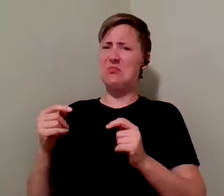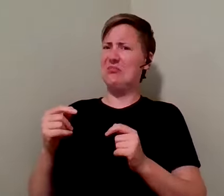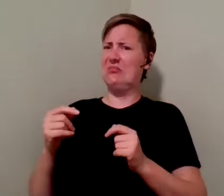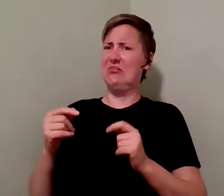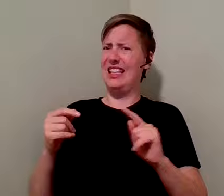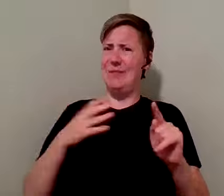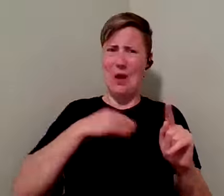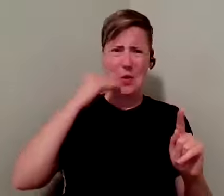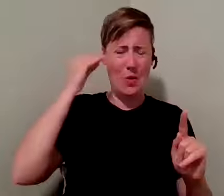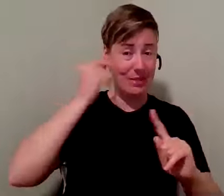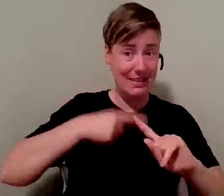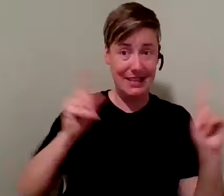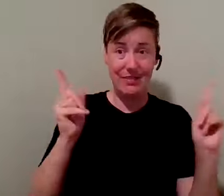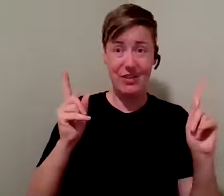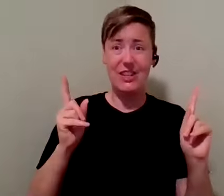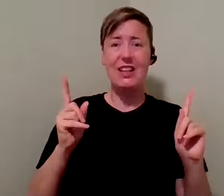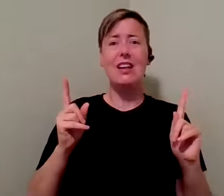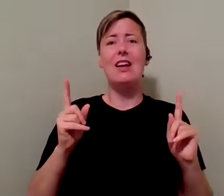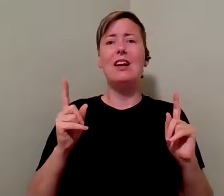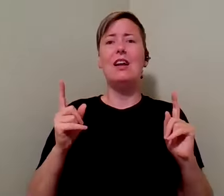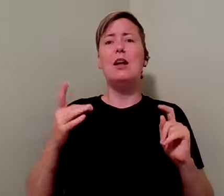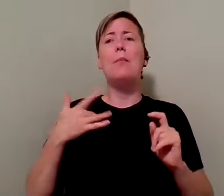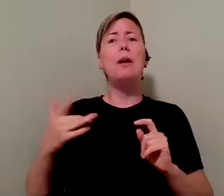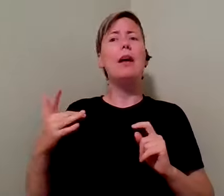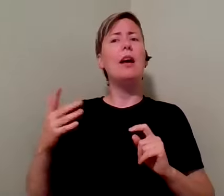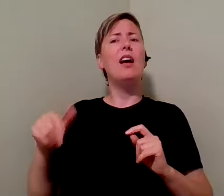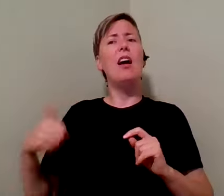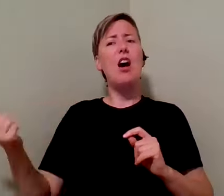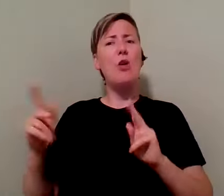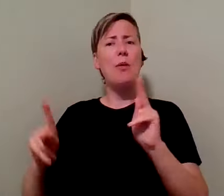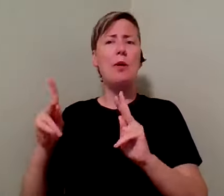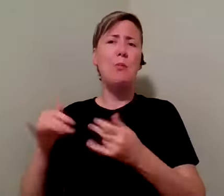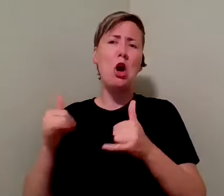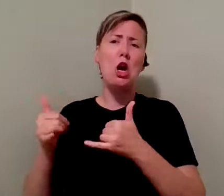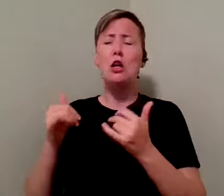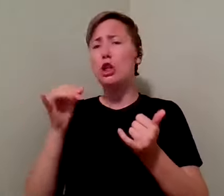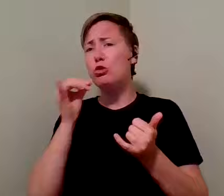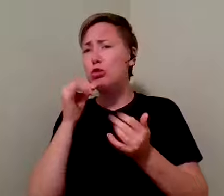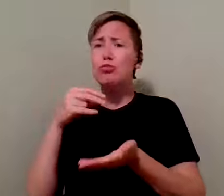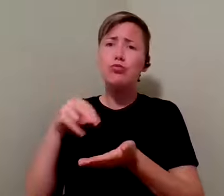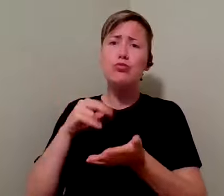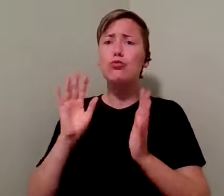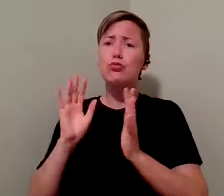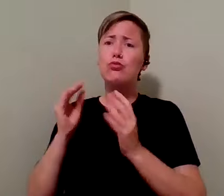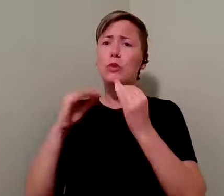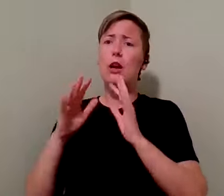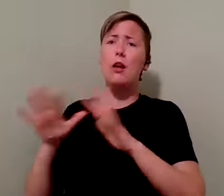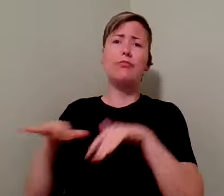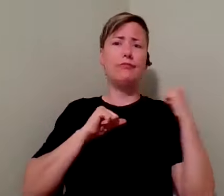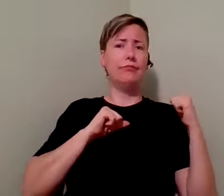they danced, they had dinner, they had dessert, and they went on and they went home. There was no fisticuffs. The police